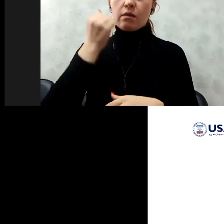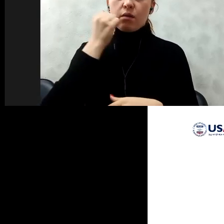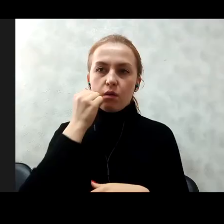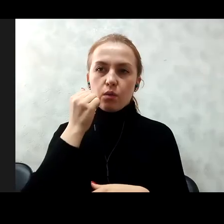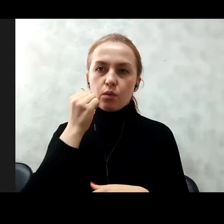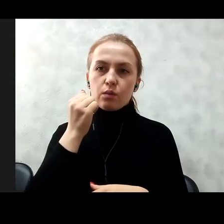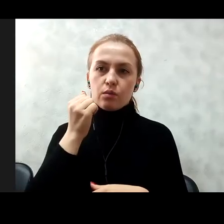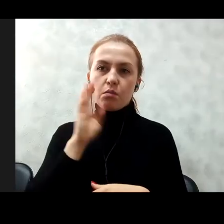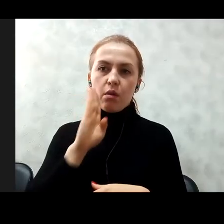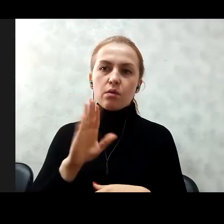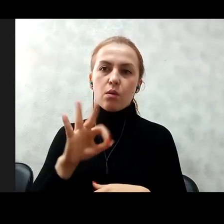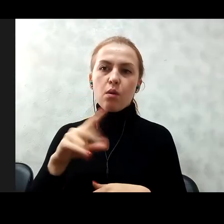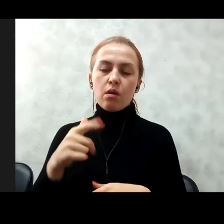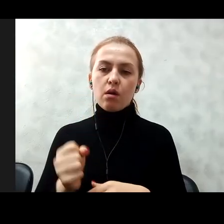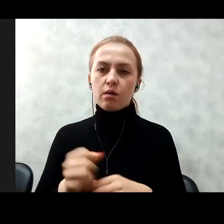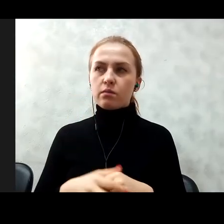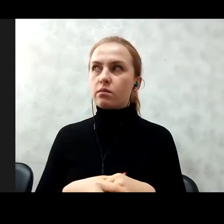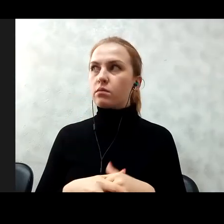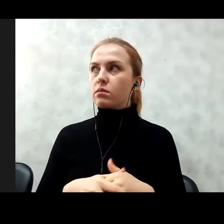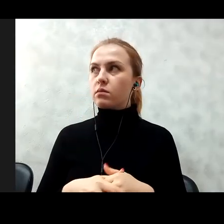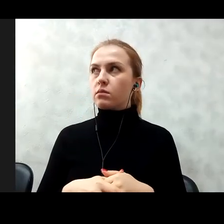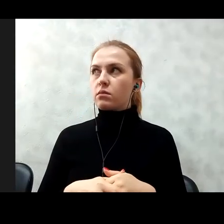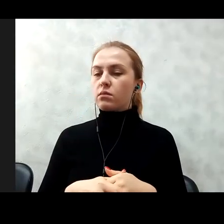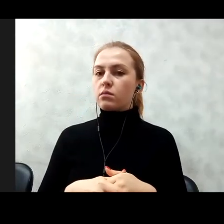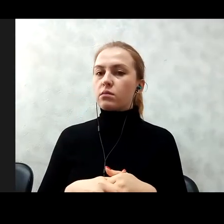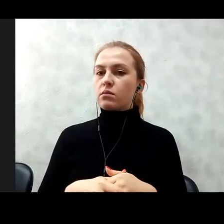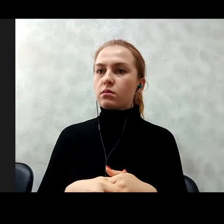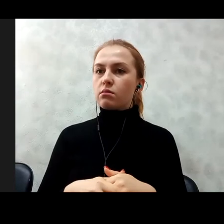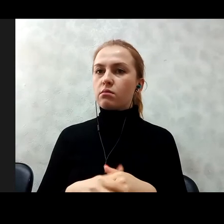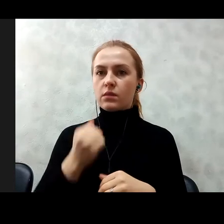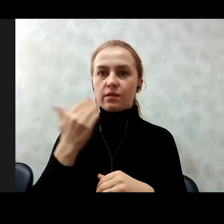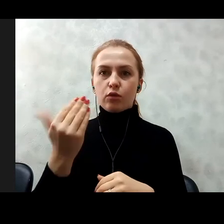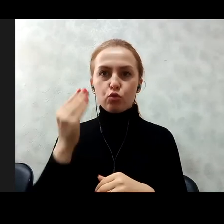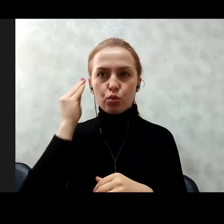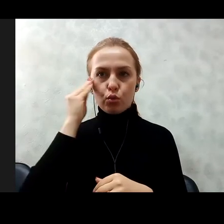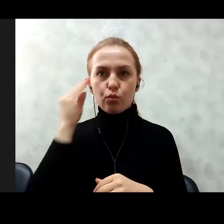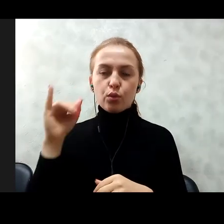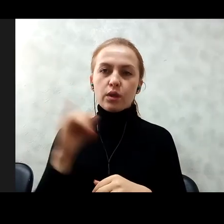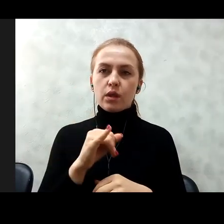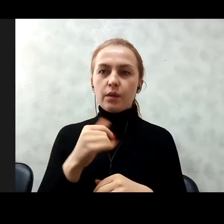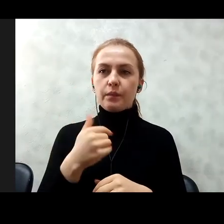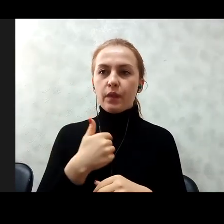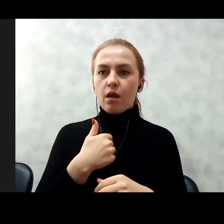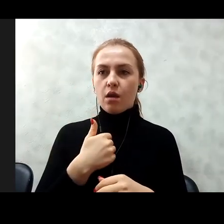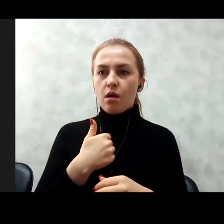partners. Thank you, Olha, for sharing your opinion with us.